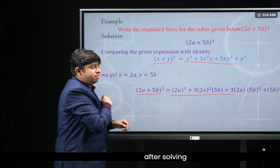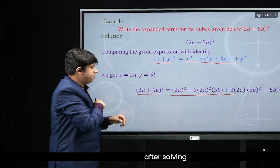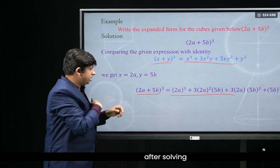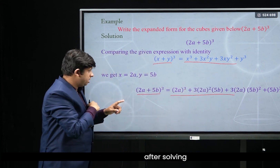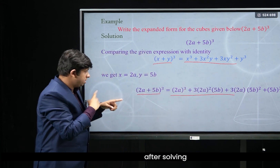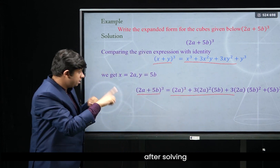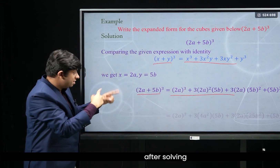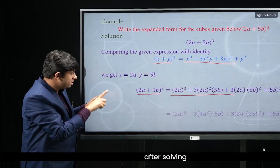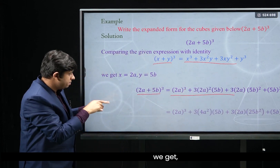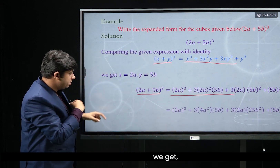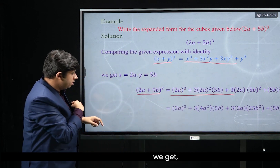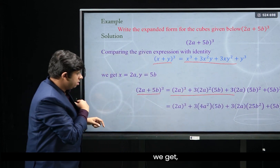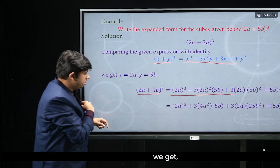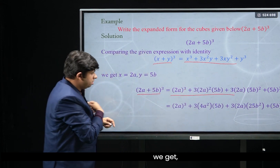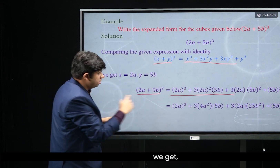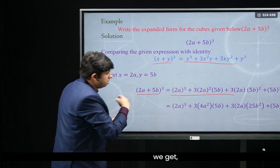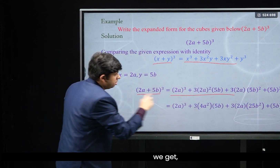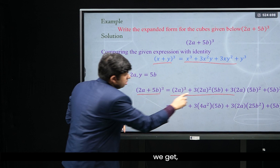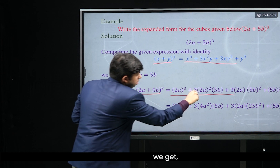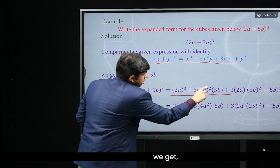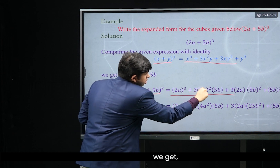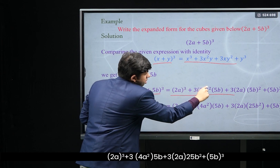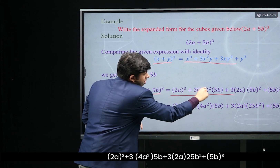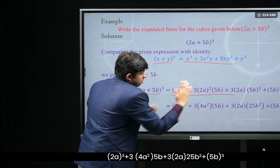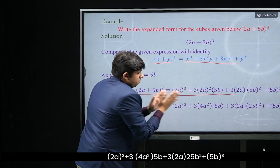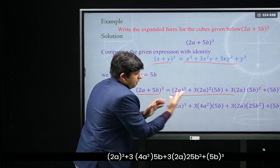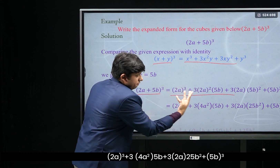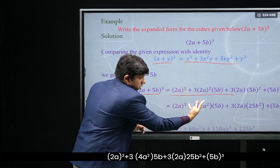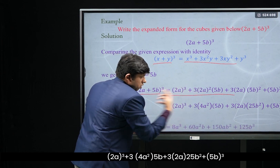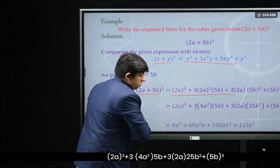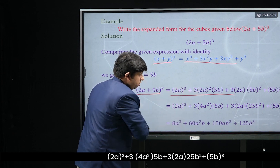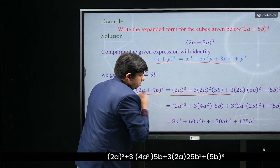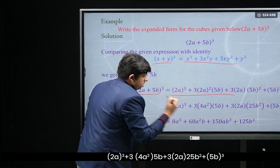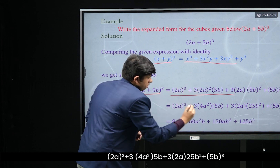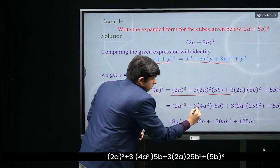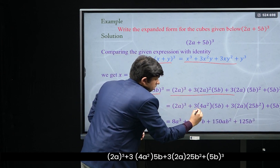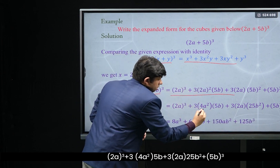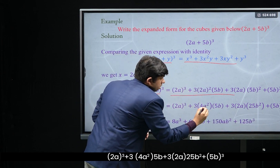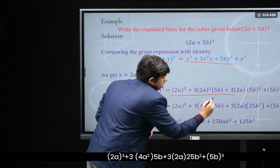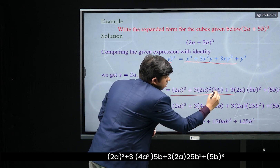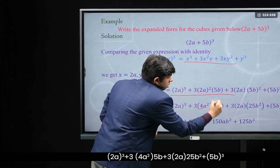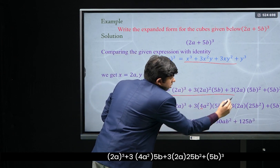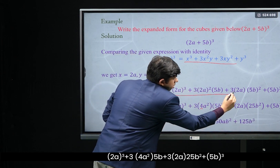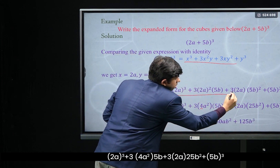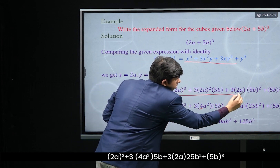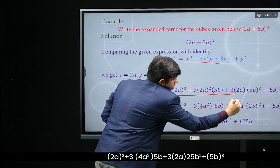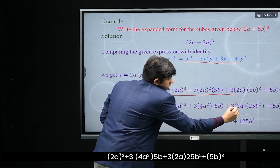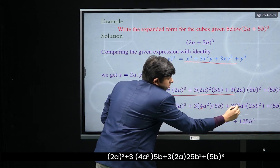After solving, we get 2a whole cube plus 3 into 4a square into 5b plus 3 into 2a plus 25b